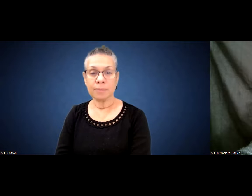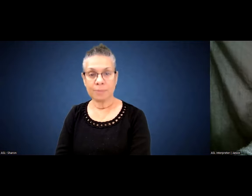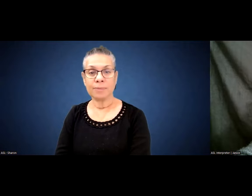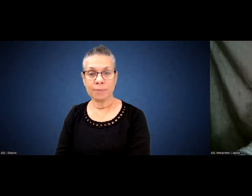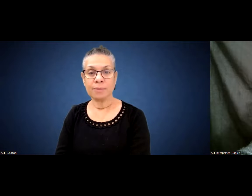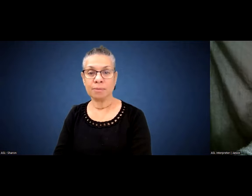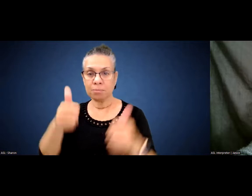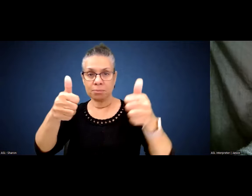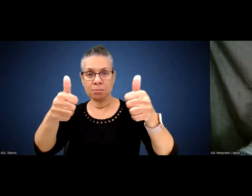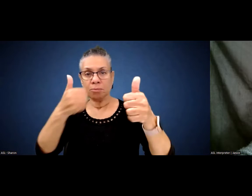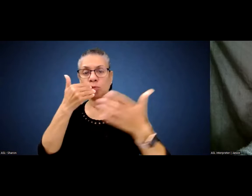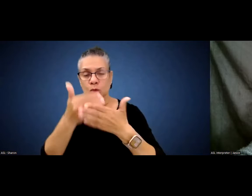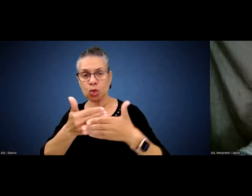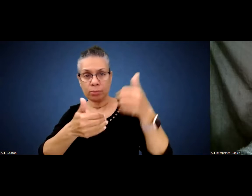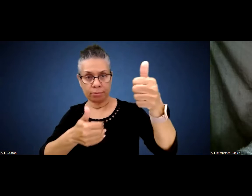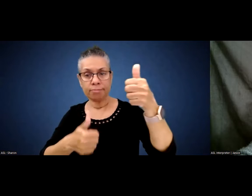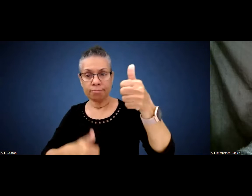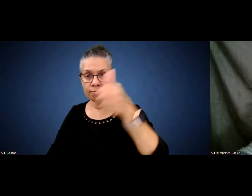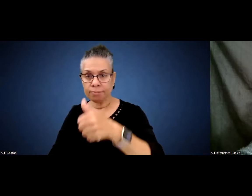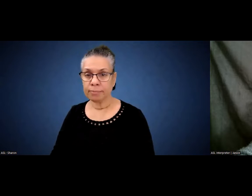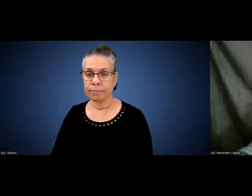That's good.